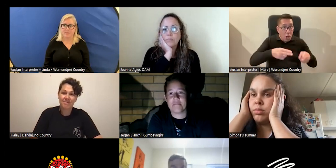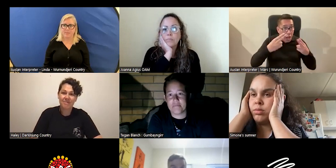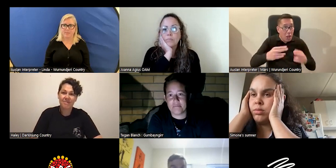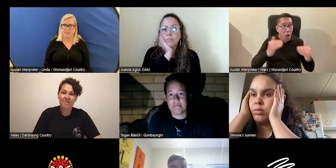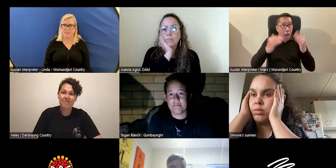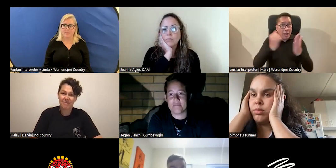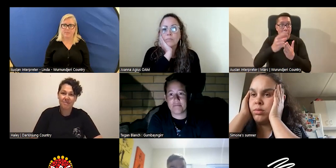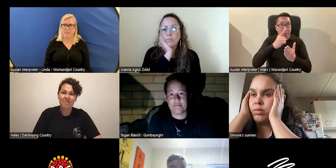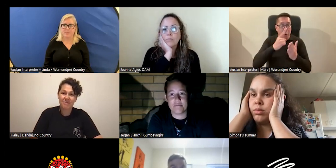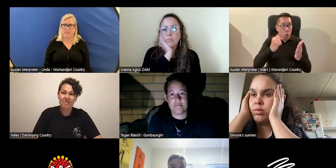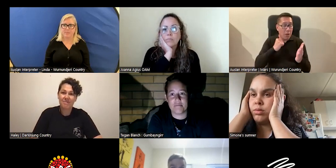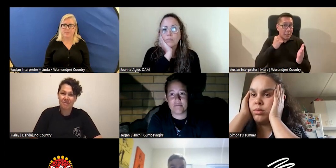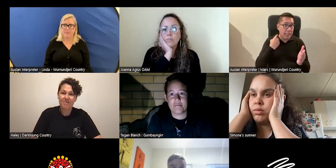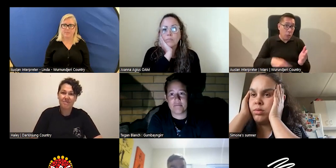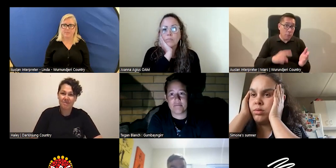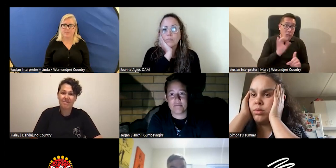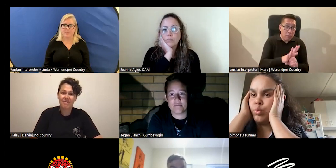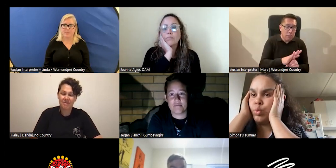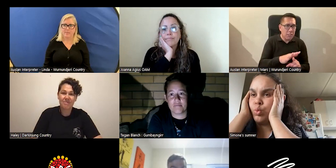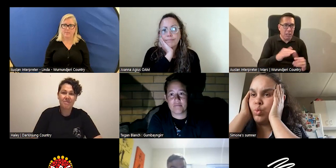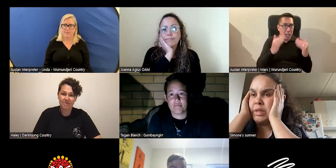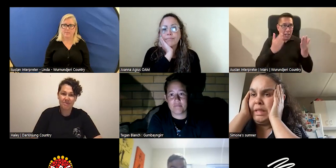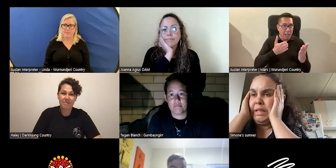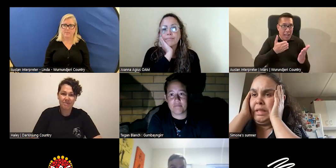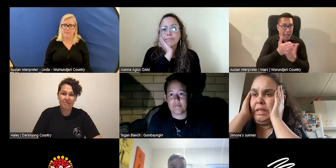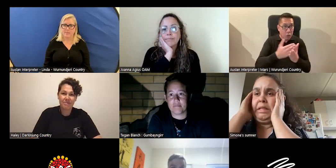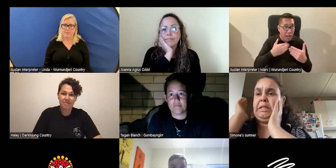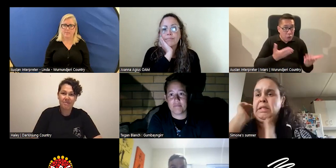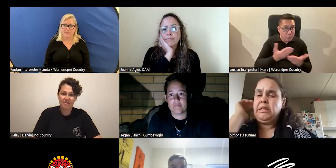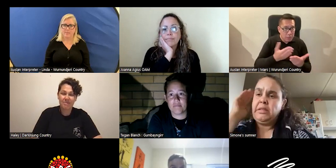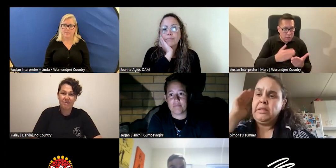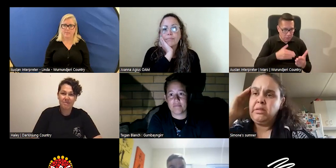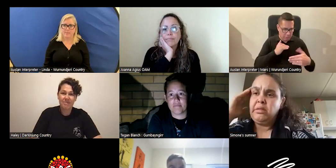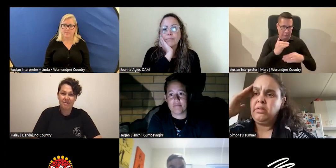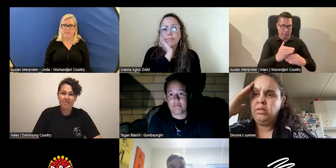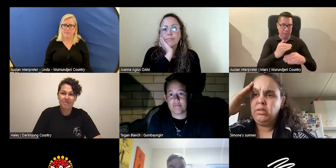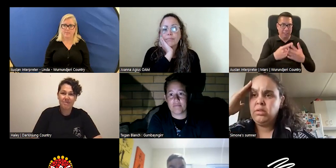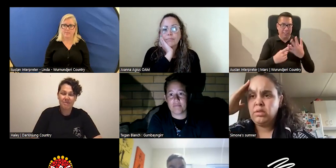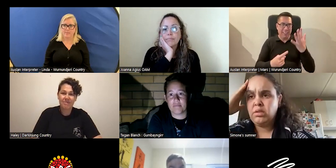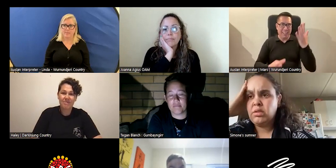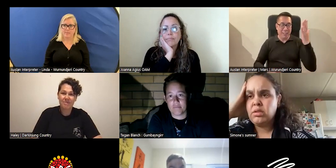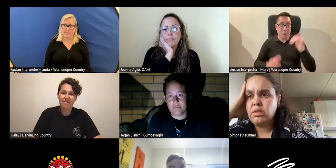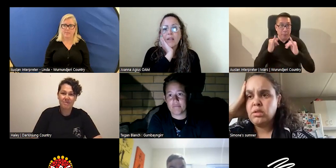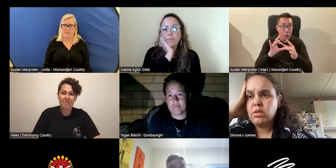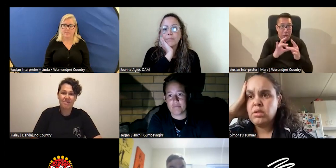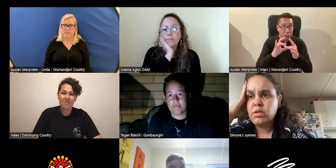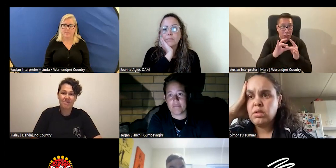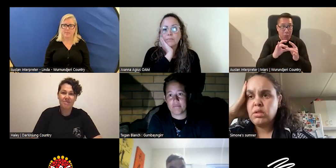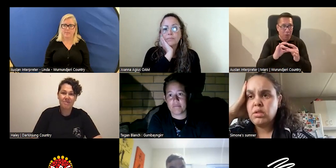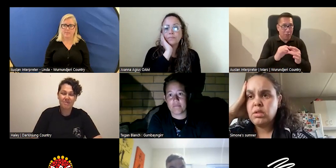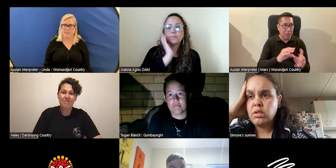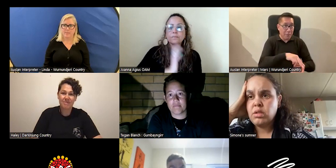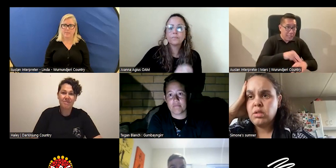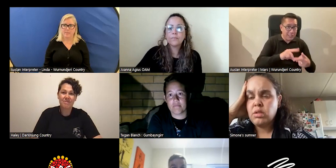high-level education dropout rates, no access to health services, a lot of bad relationship with SAPO and police and the